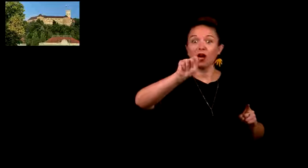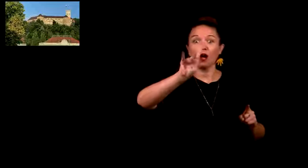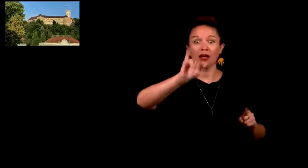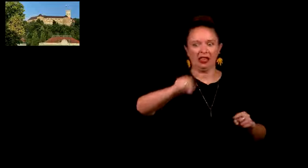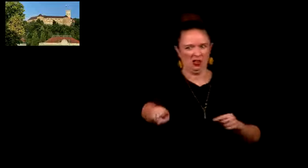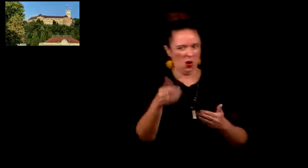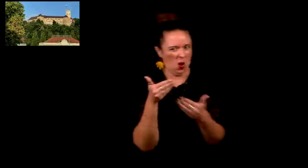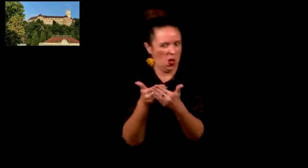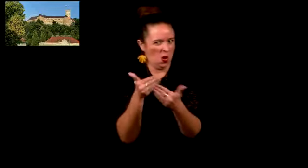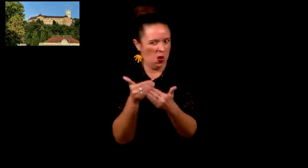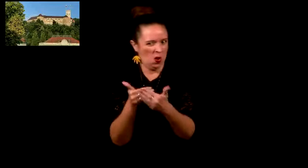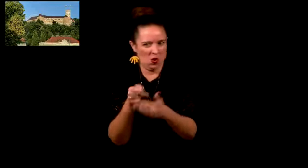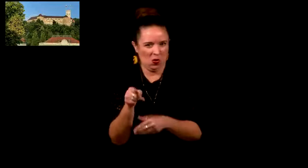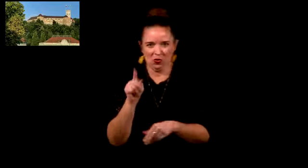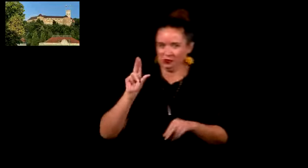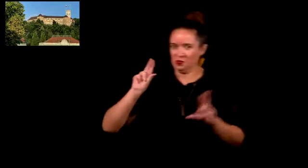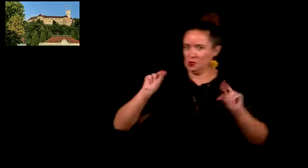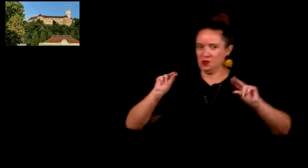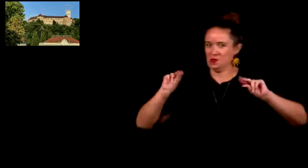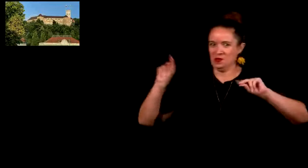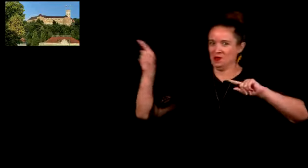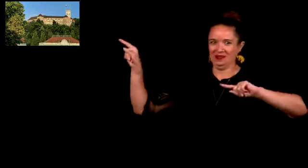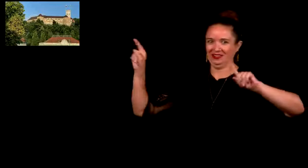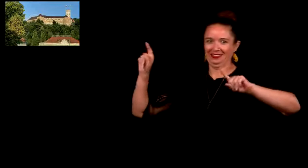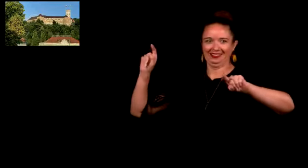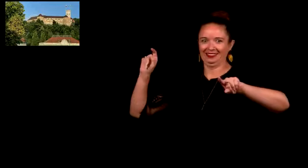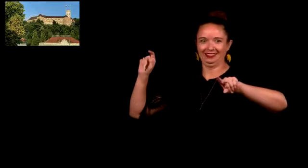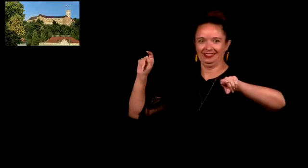recognize? Okay, oh, you're very close. No.